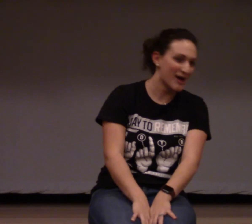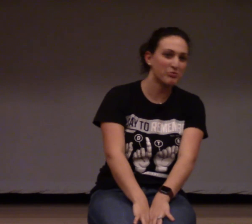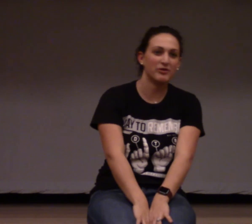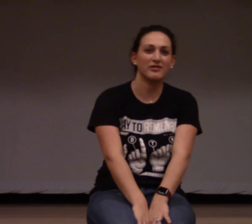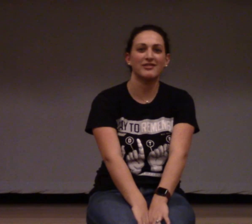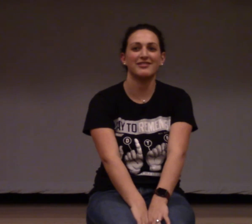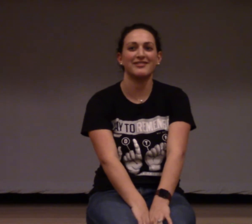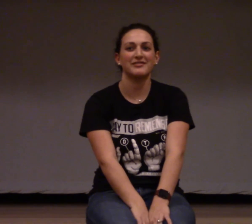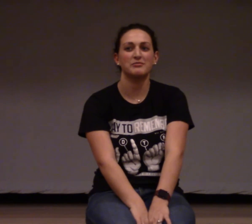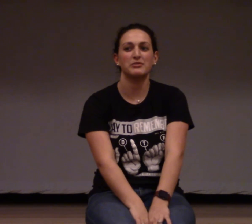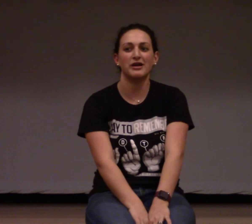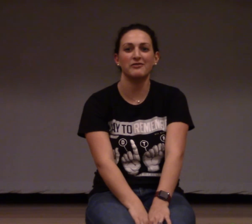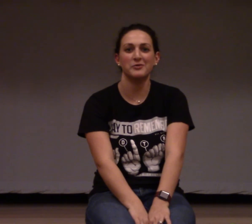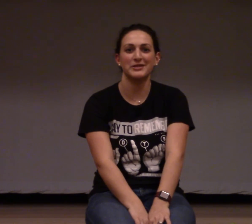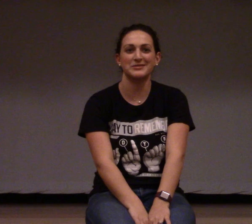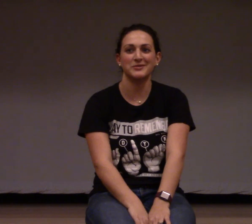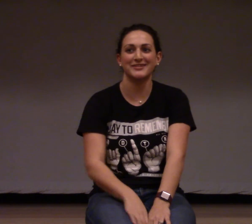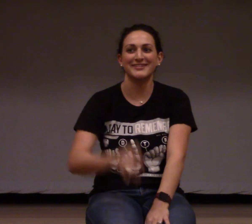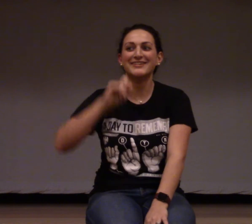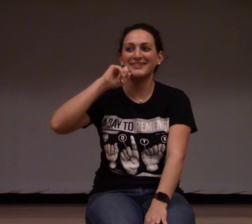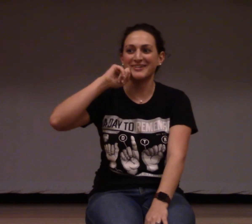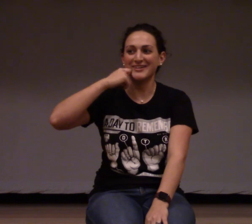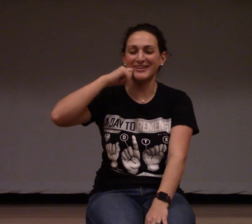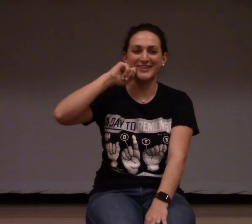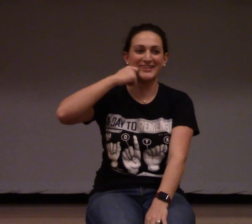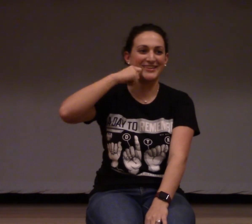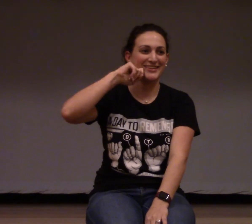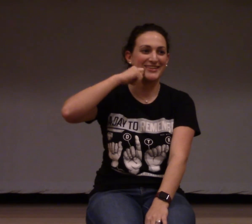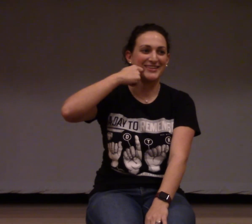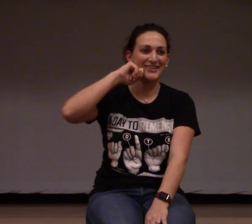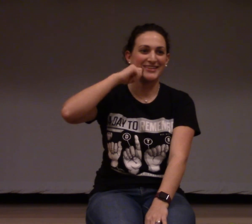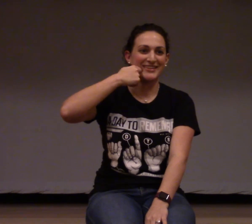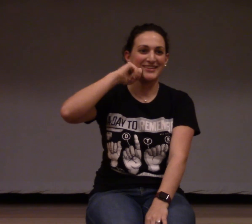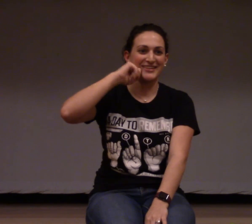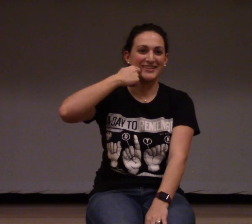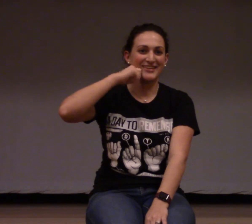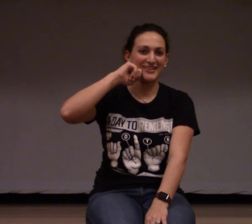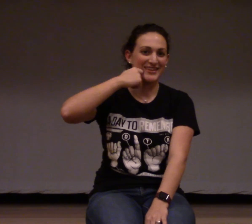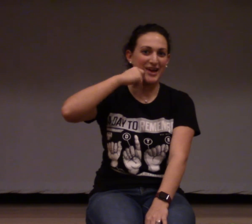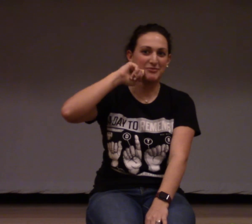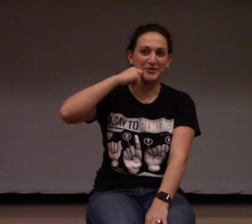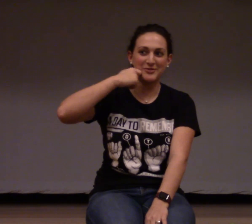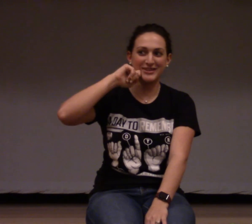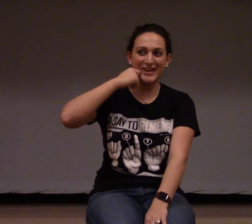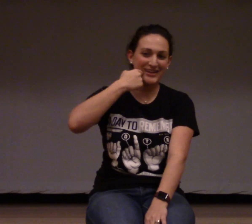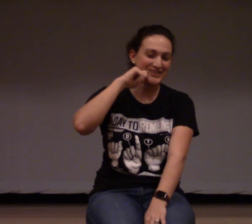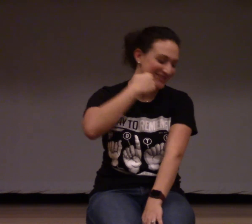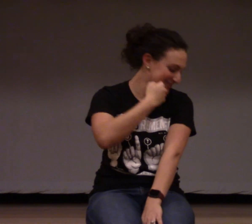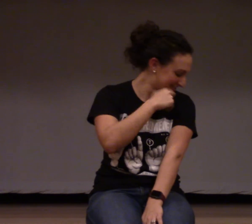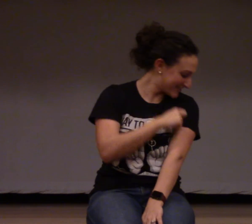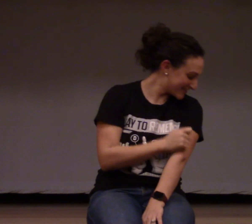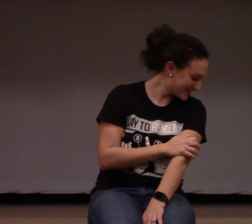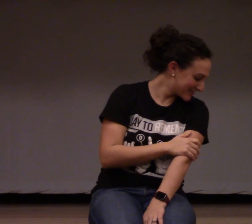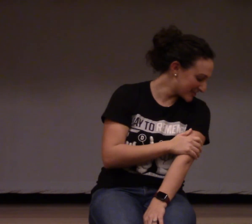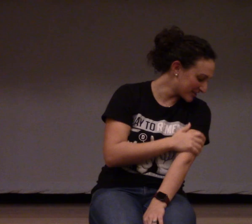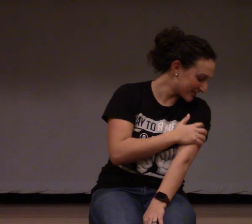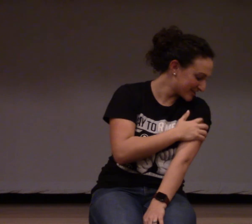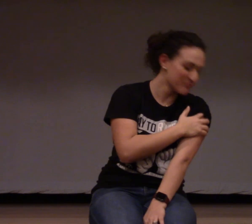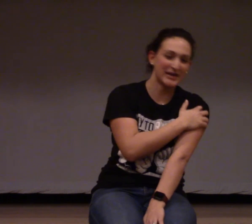Apple. Careful with this one. Good. Apple. No one did candy. Good.